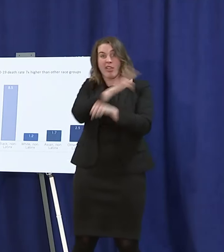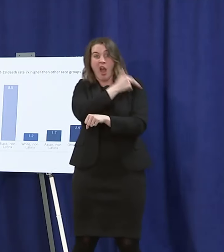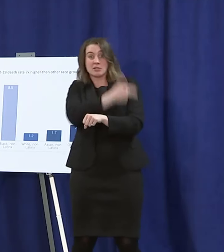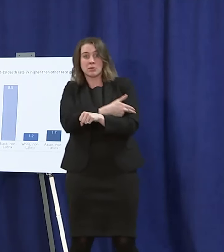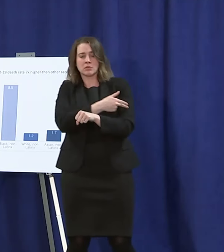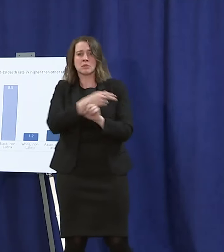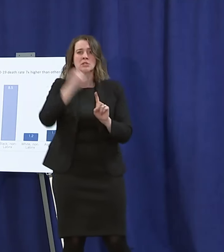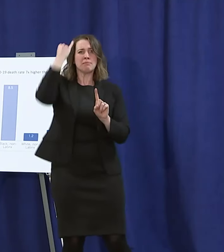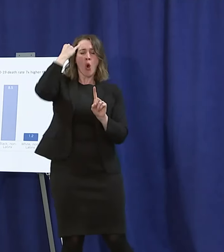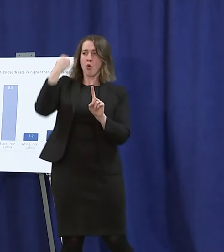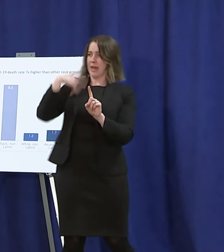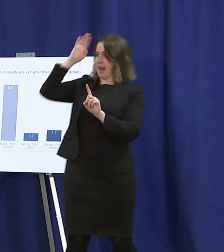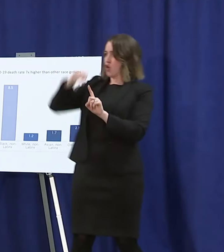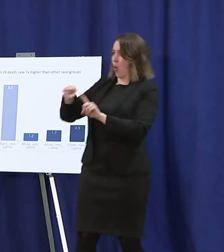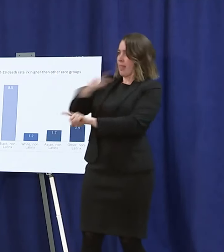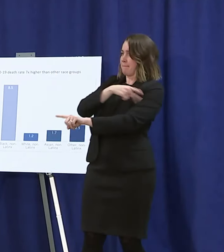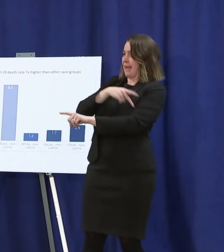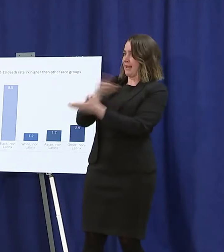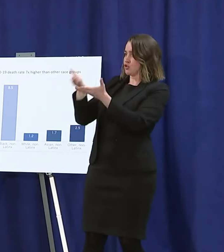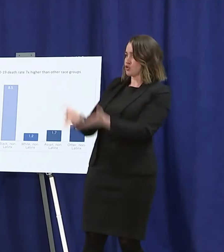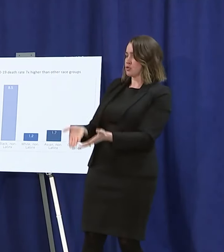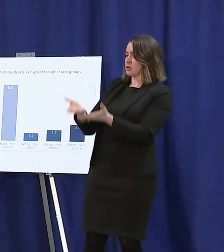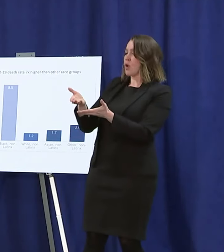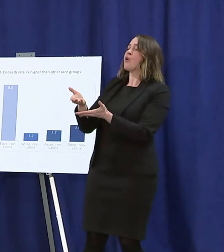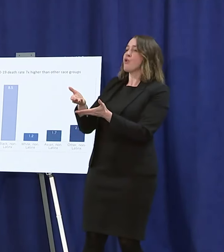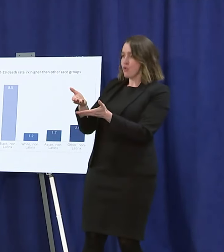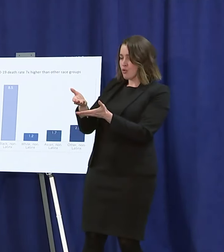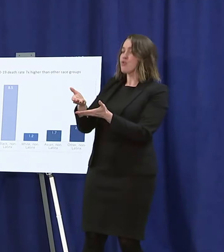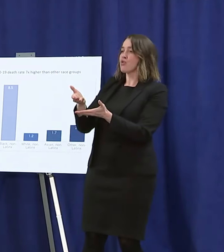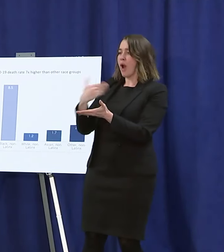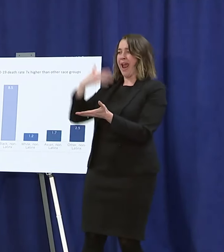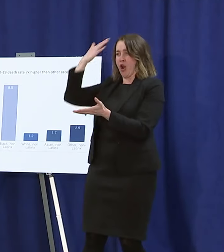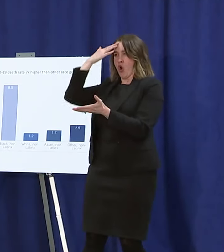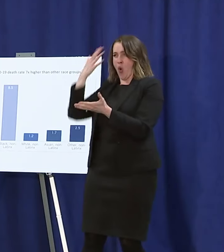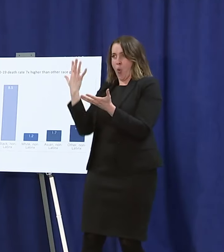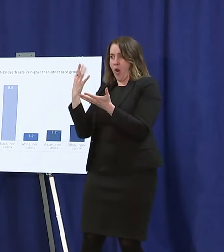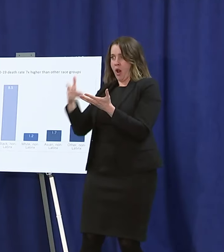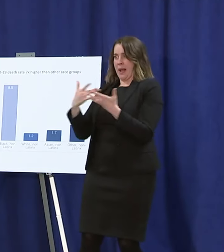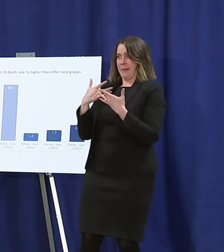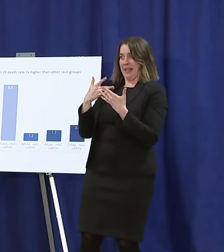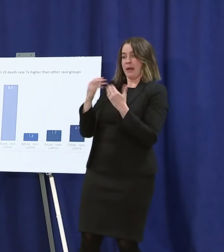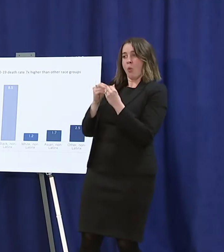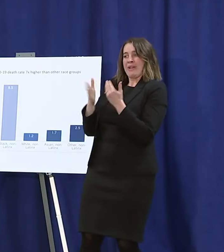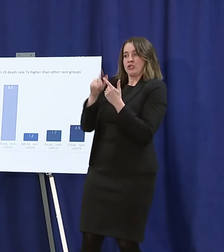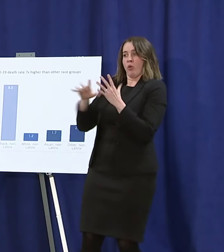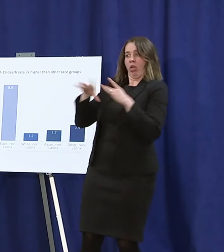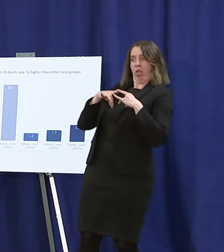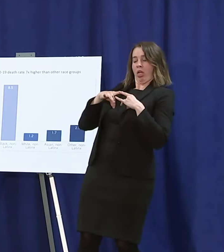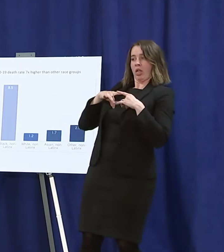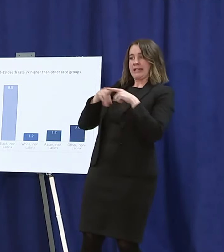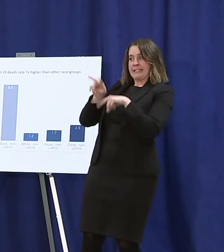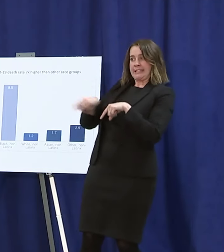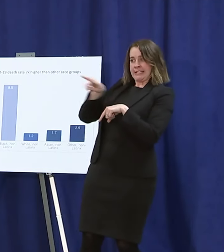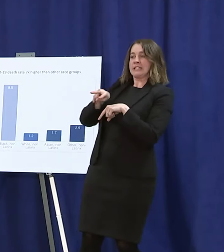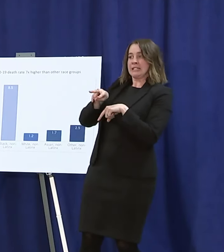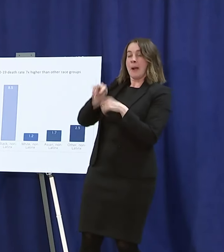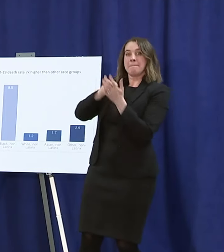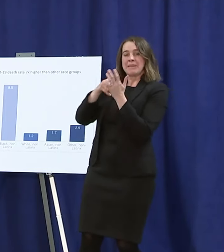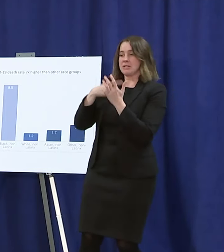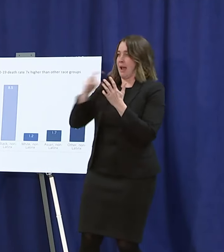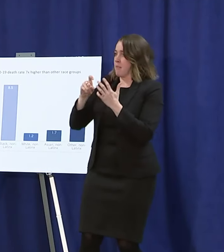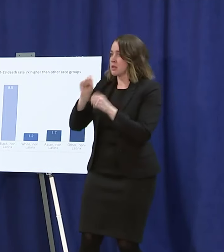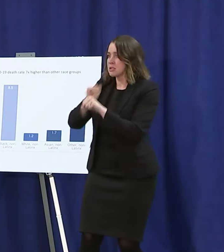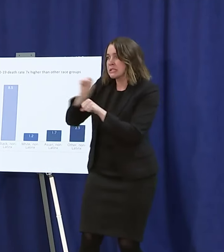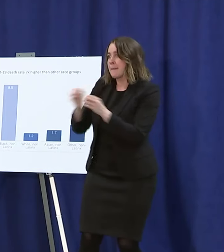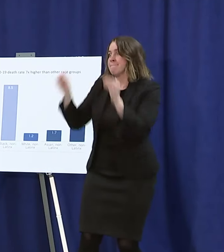who you're serving, you know what a vulnerable population looks like. We need you to step up even more to